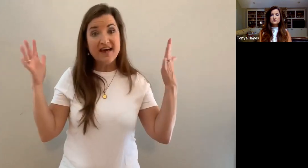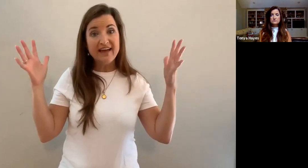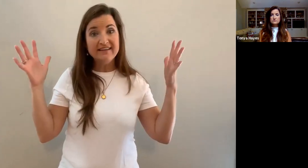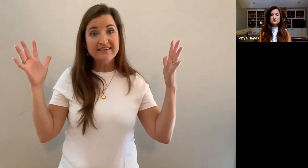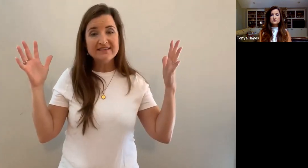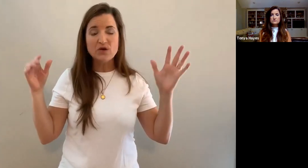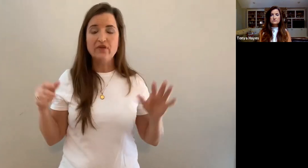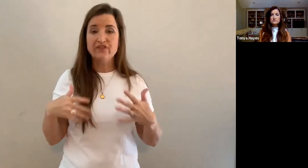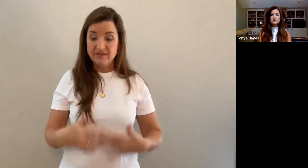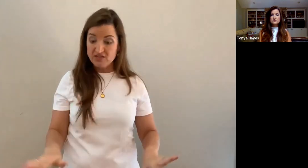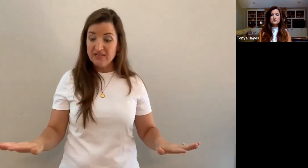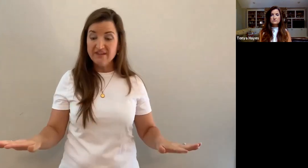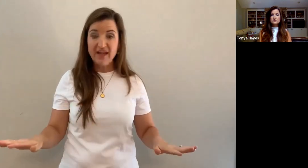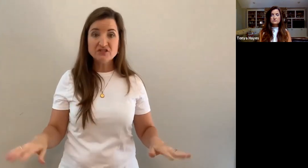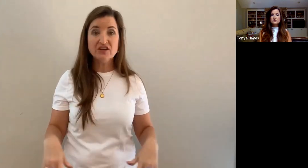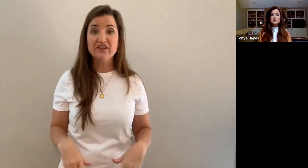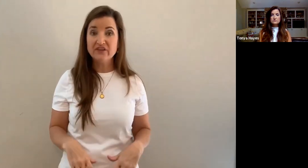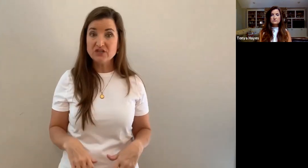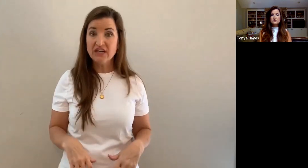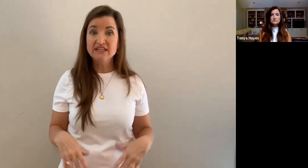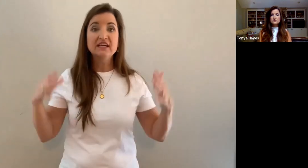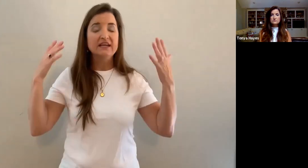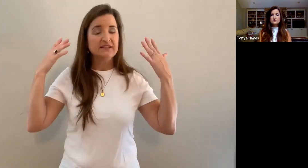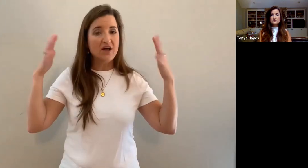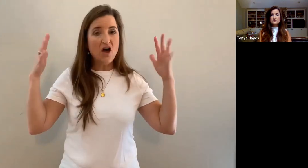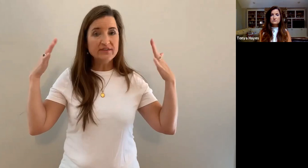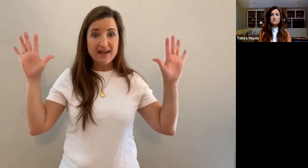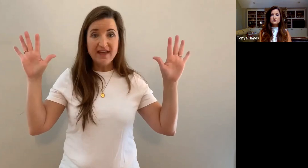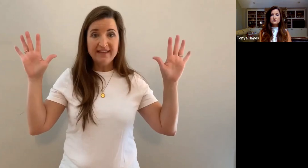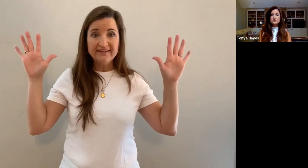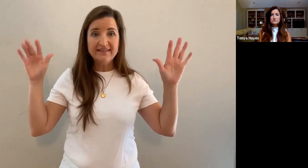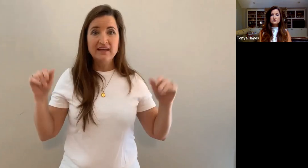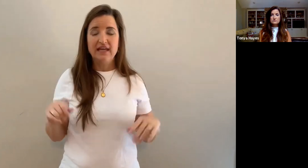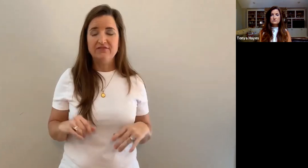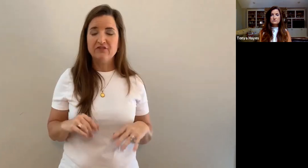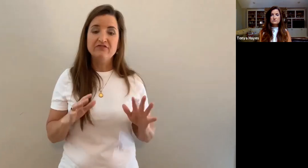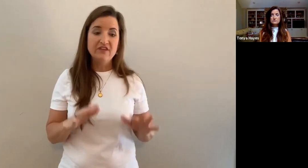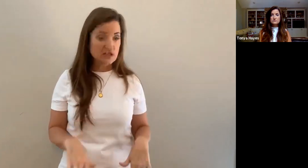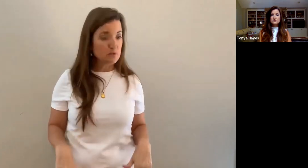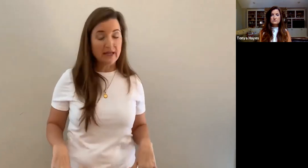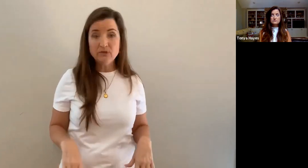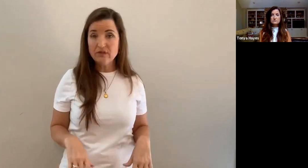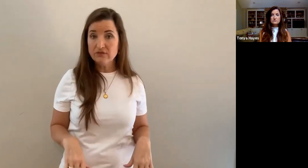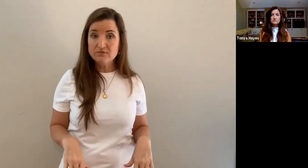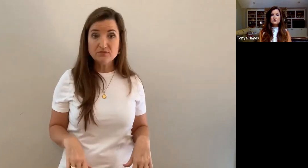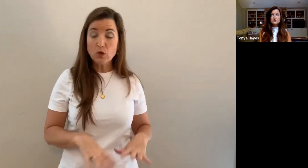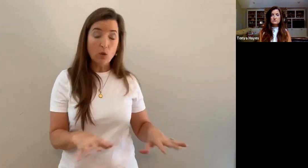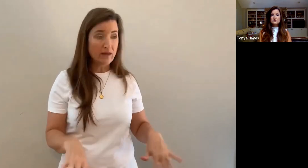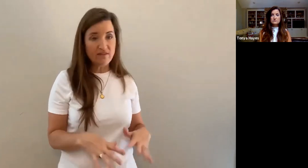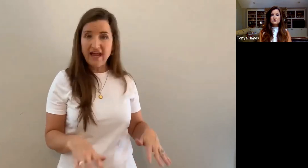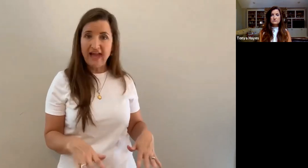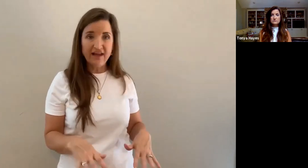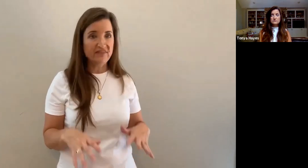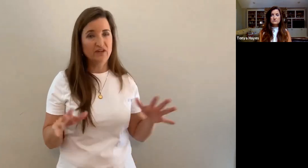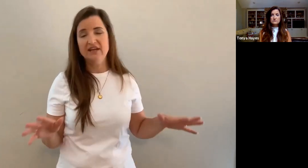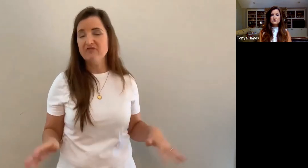All done. So when they're finished eating in the high chair and they're done, it's all done. If they're finished playing with a toy